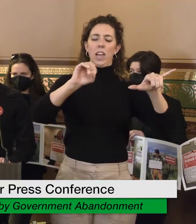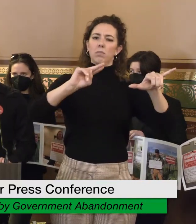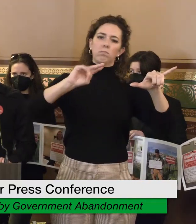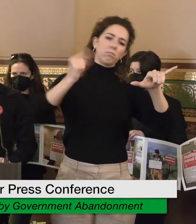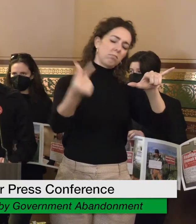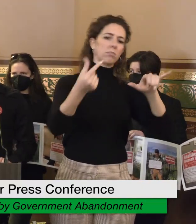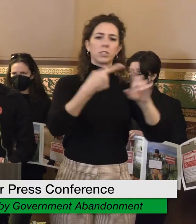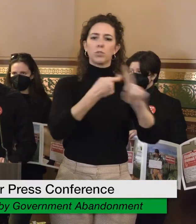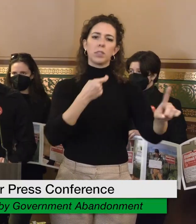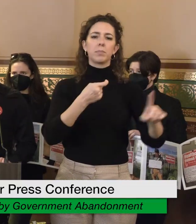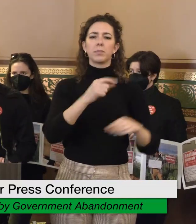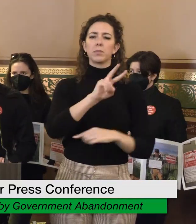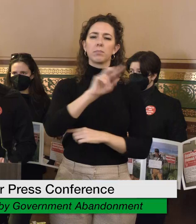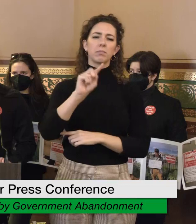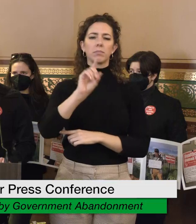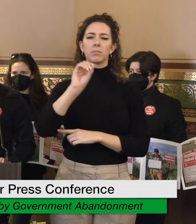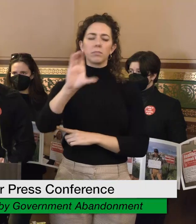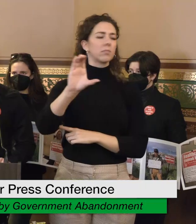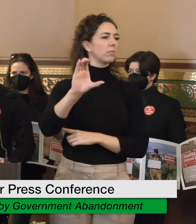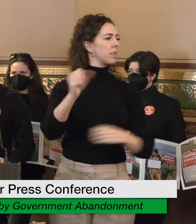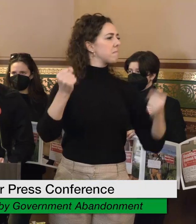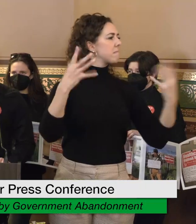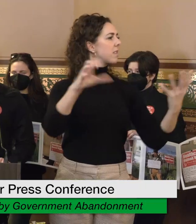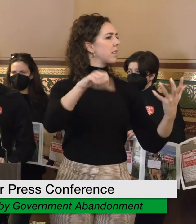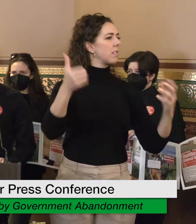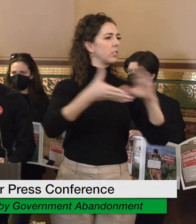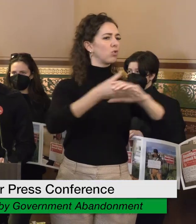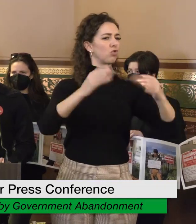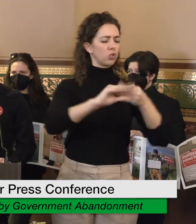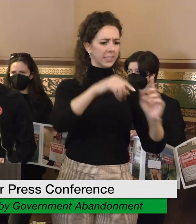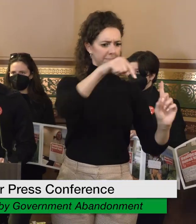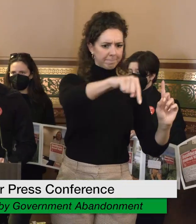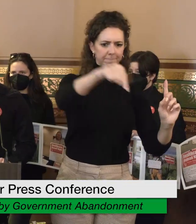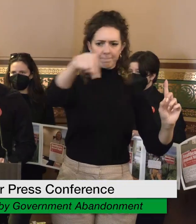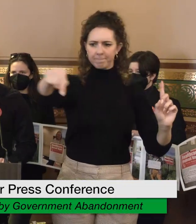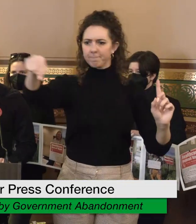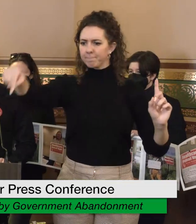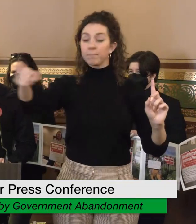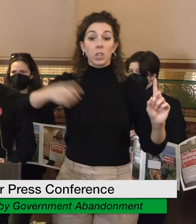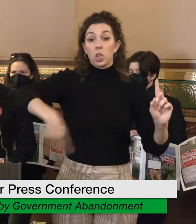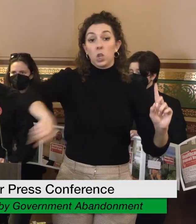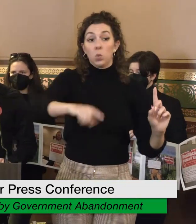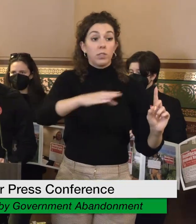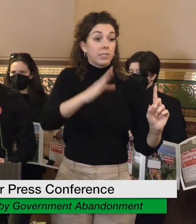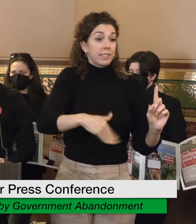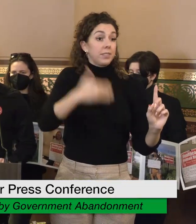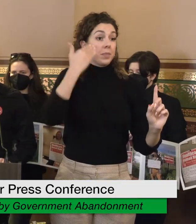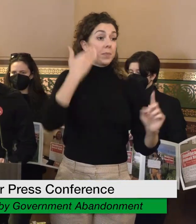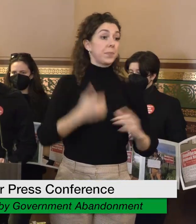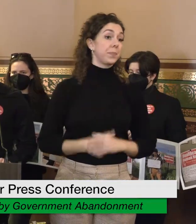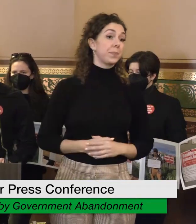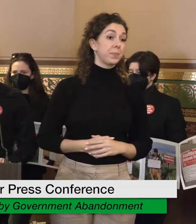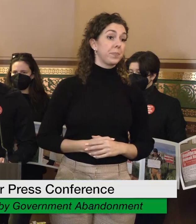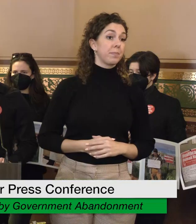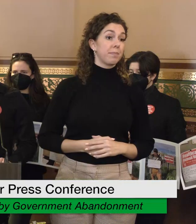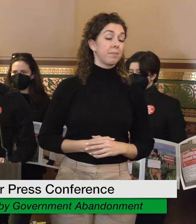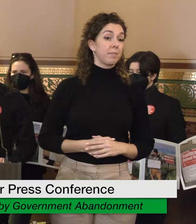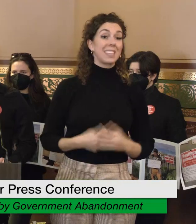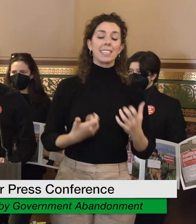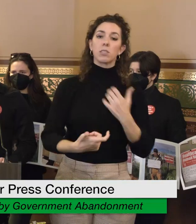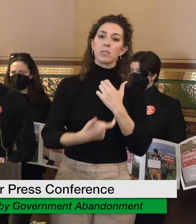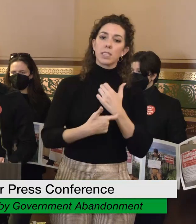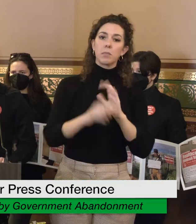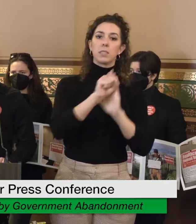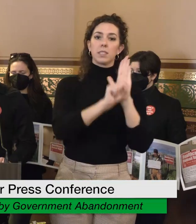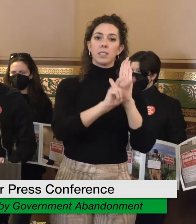DOC, and there are hundreds and hundreds of other stories that will never be told or heard. It is time for the state of